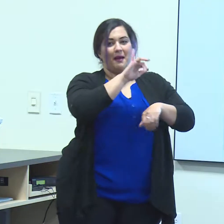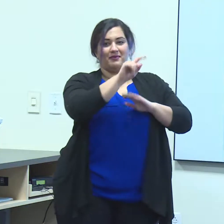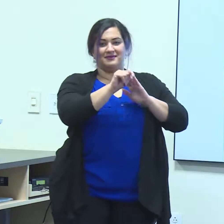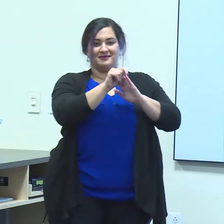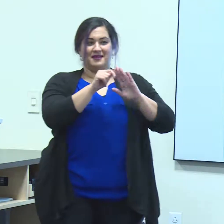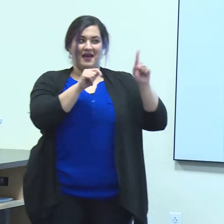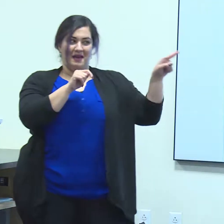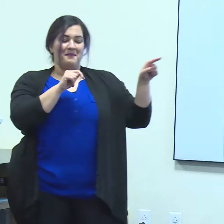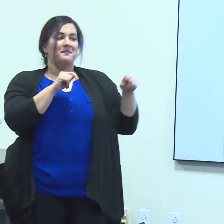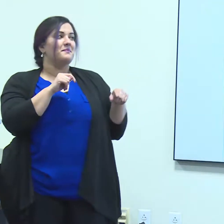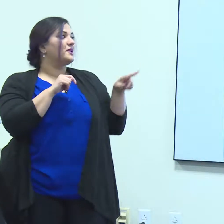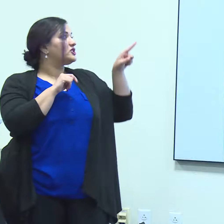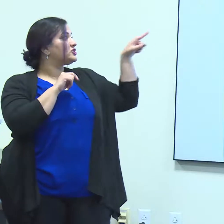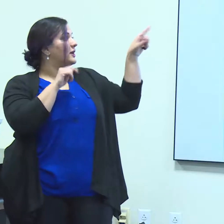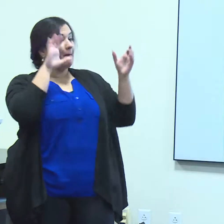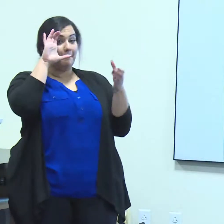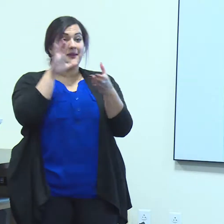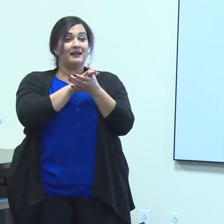her time.